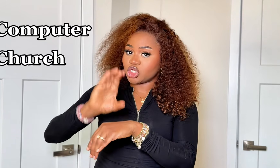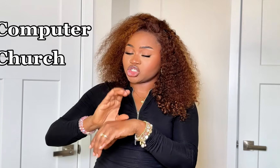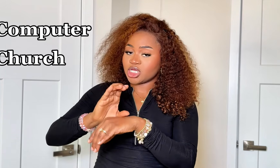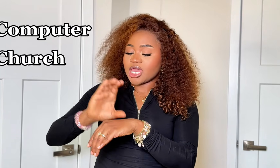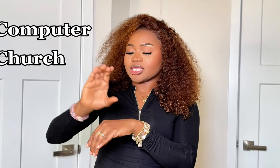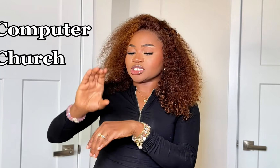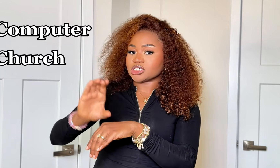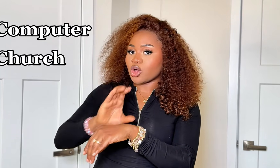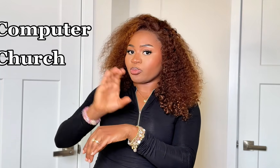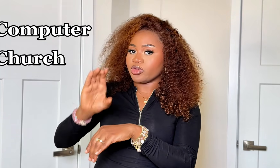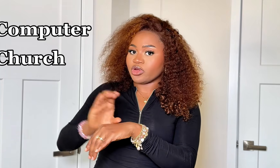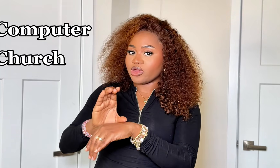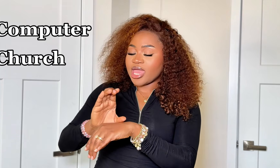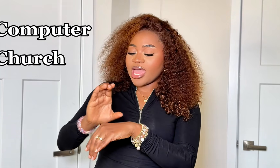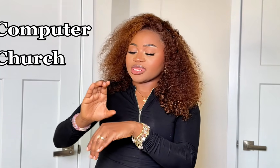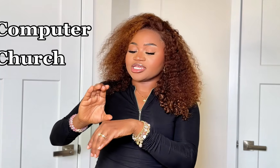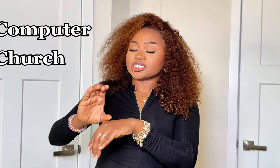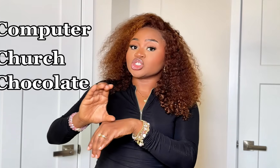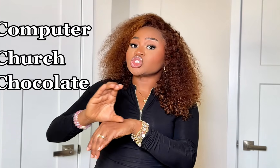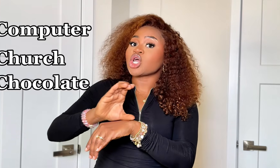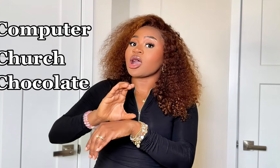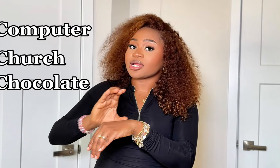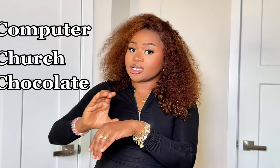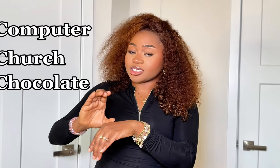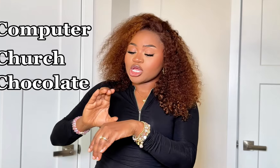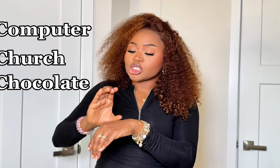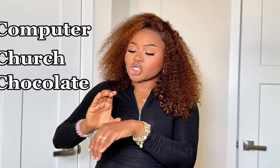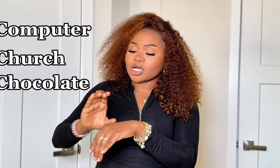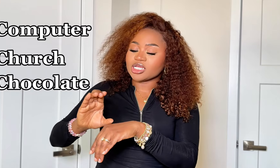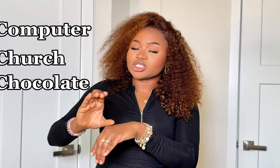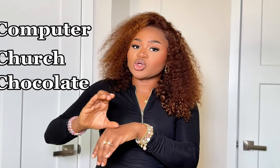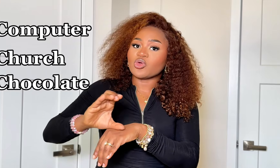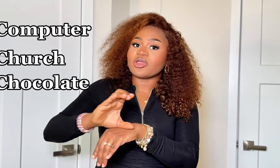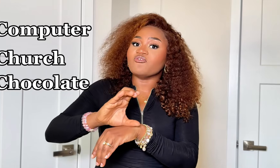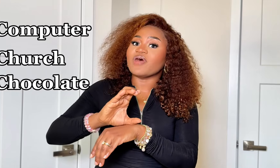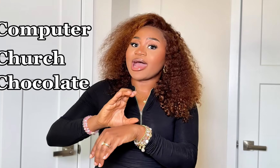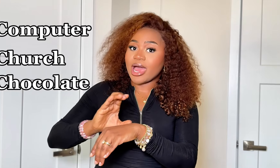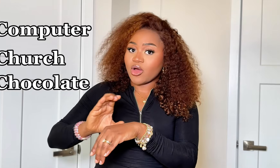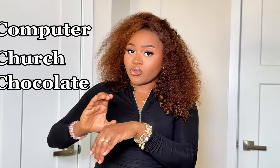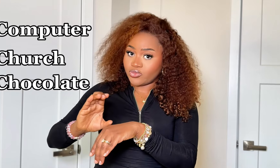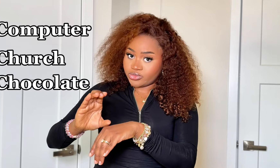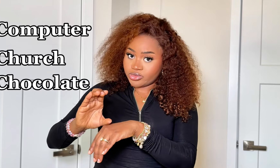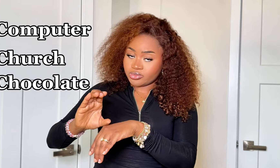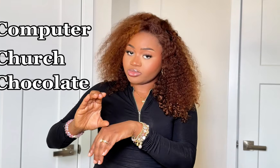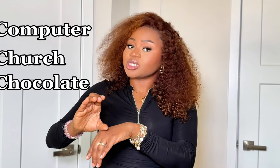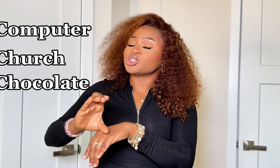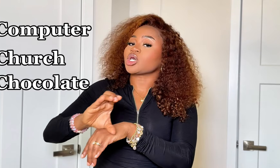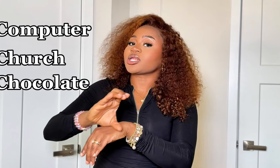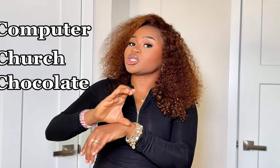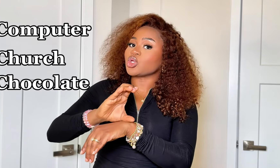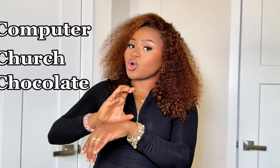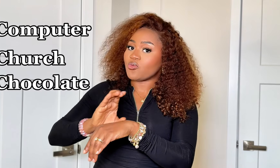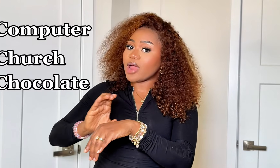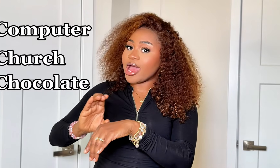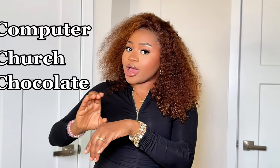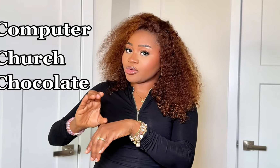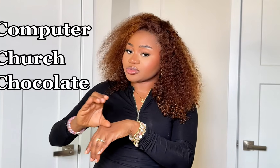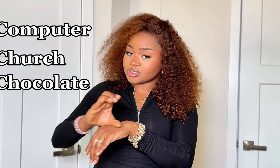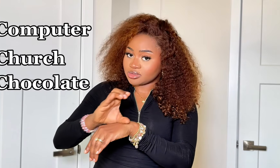church, this is computer, and this is chocolate. Chocolate, you're going round. Chocolate, you go round.